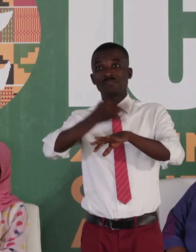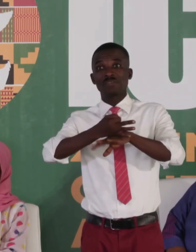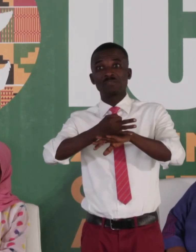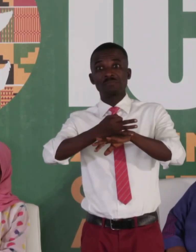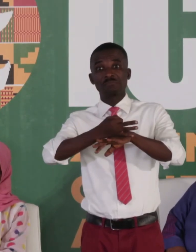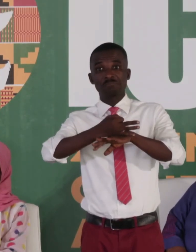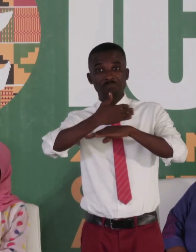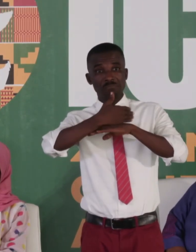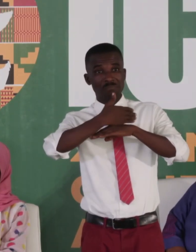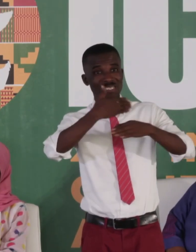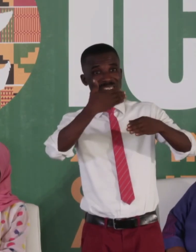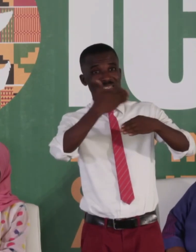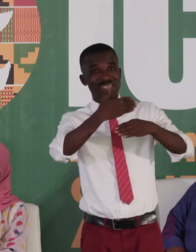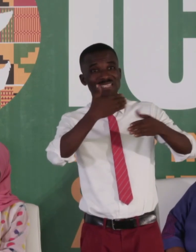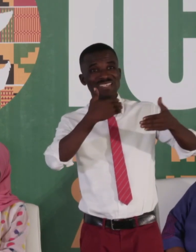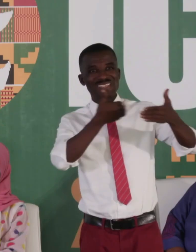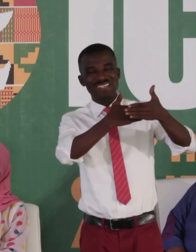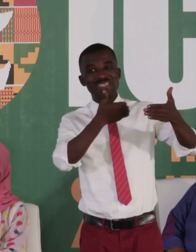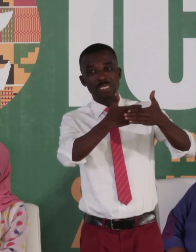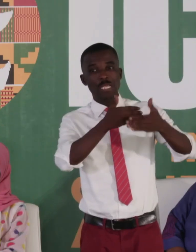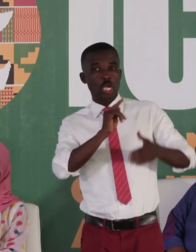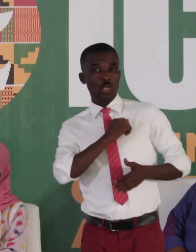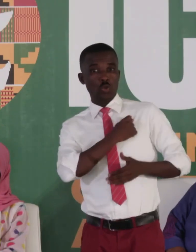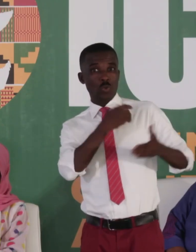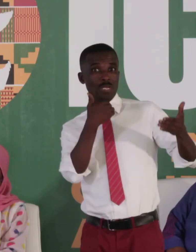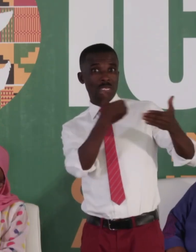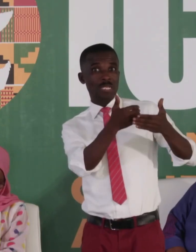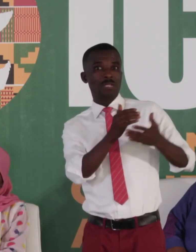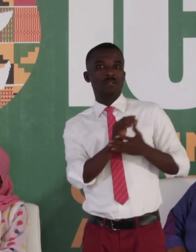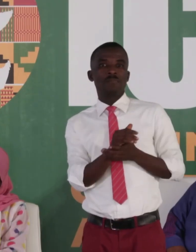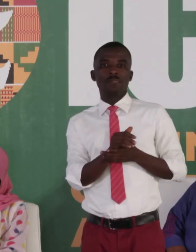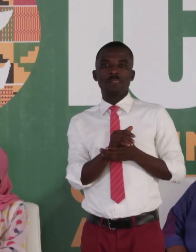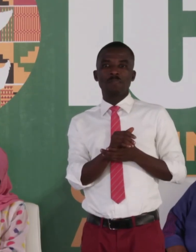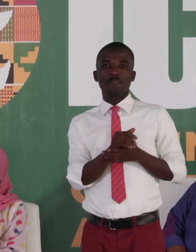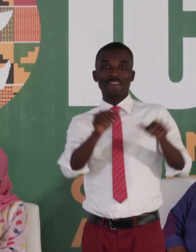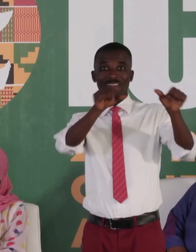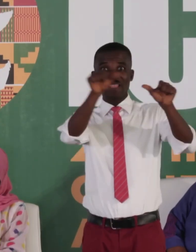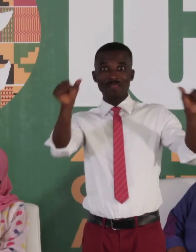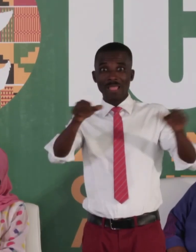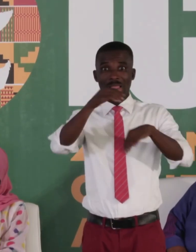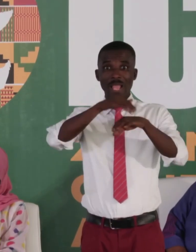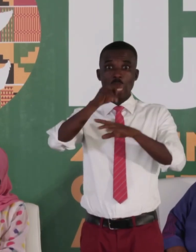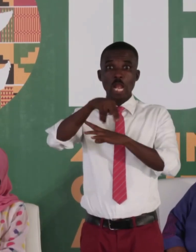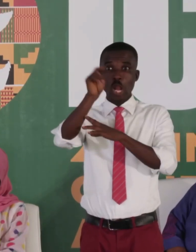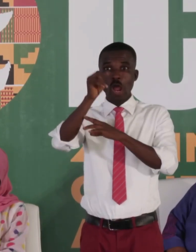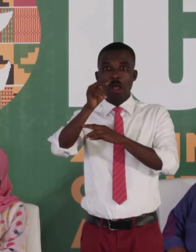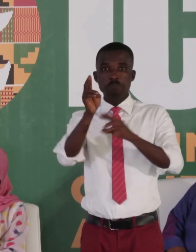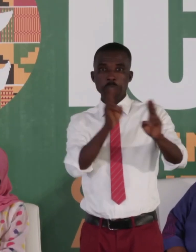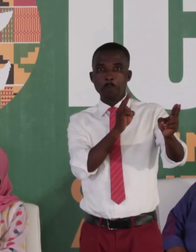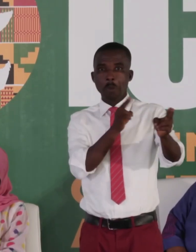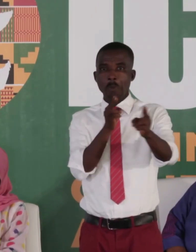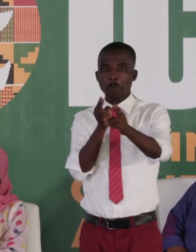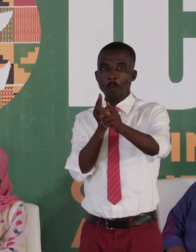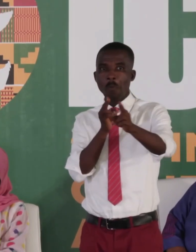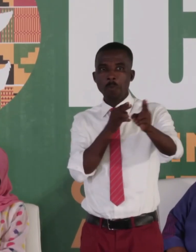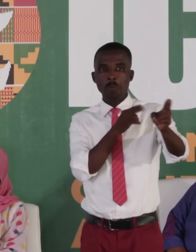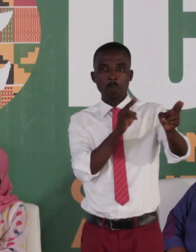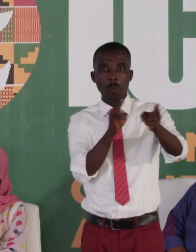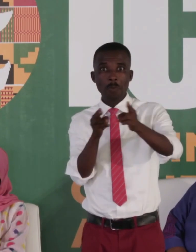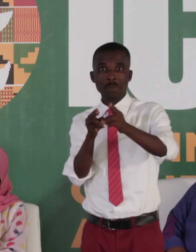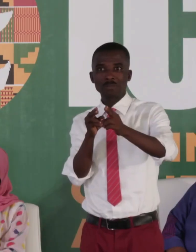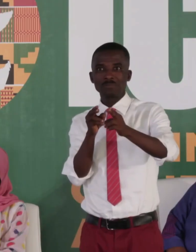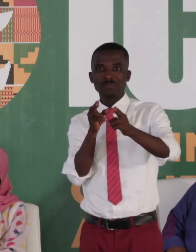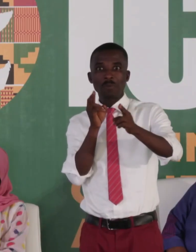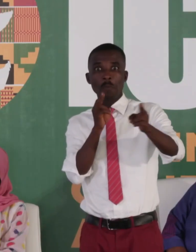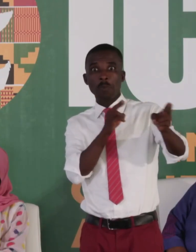to the east. Bawku has been marked by a long-standing conflict, one which has been periodic. By periodic, I mean